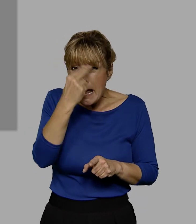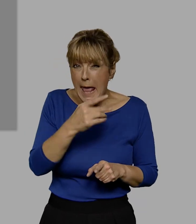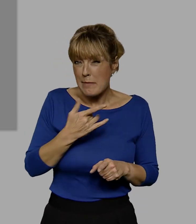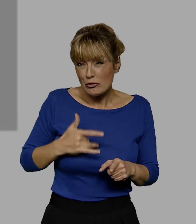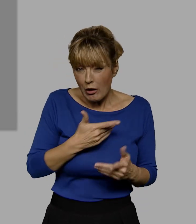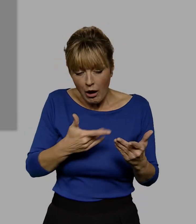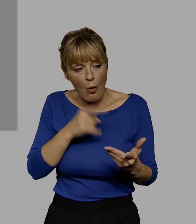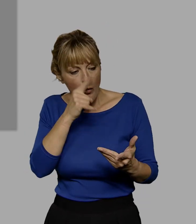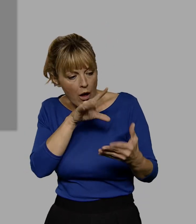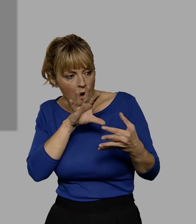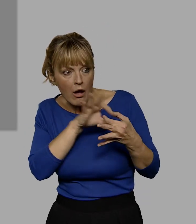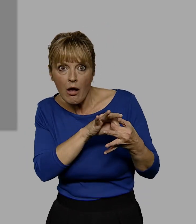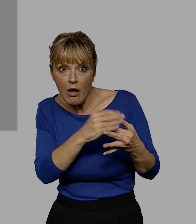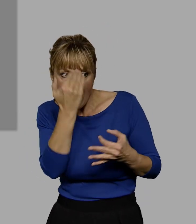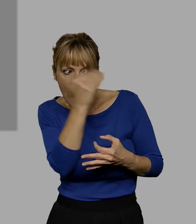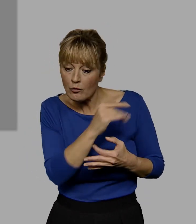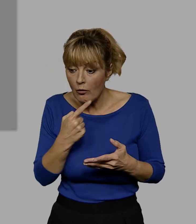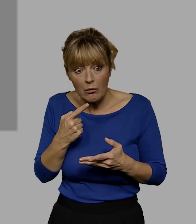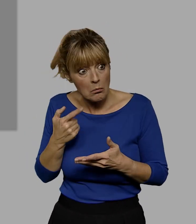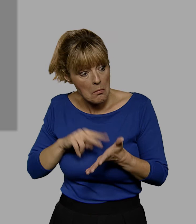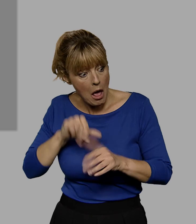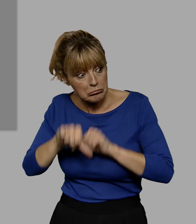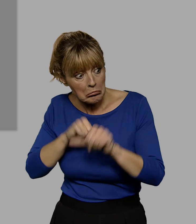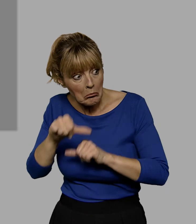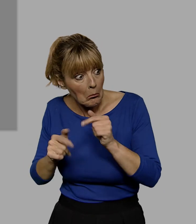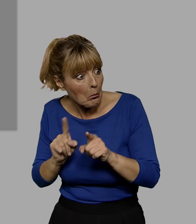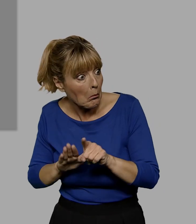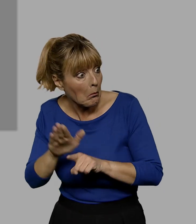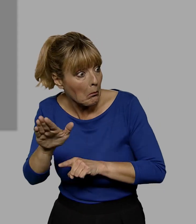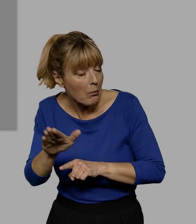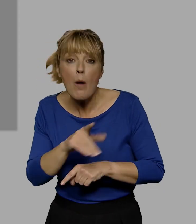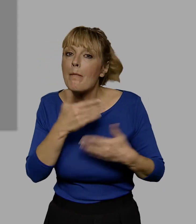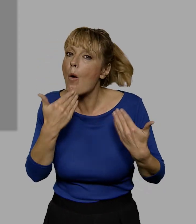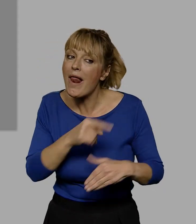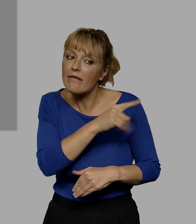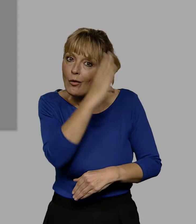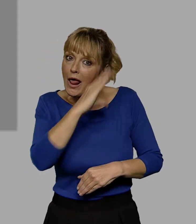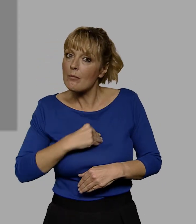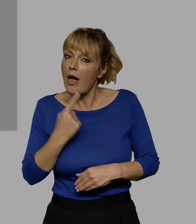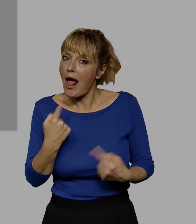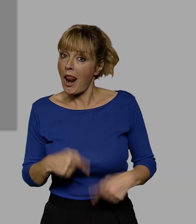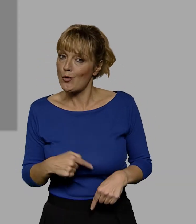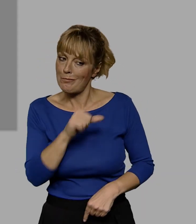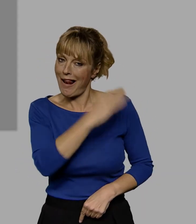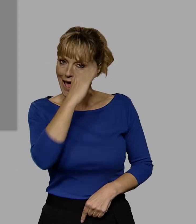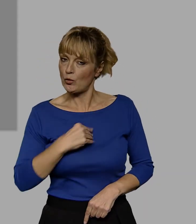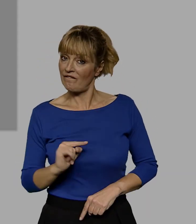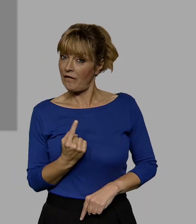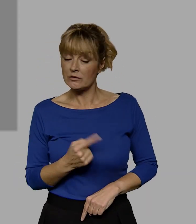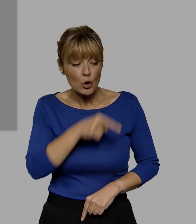progress of the plan, but only if you tell us that you want us to do this. We will store your response securely until we